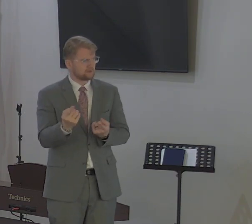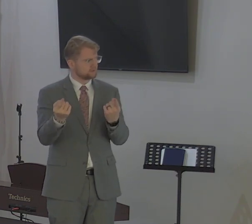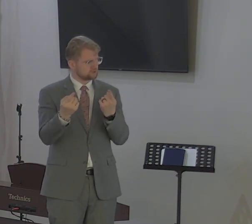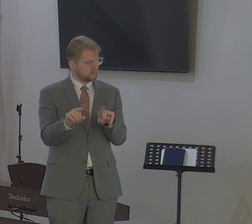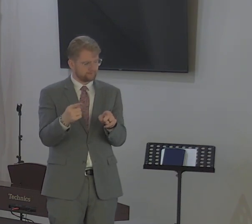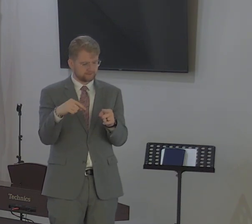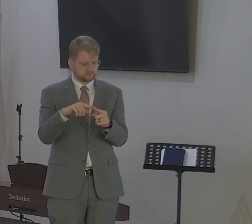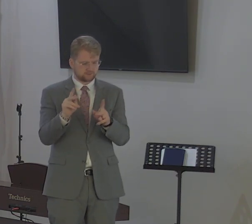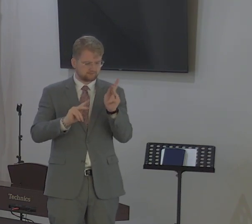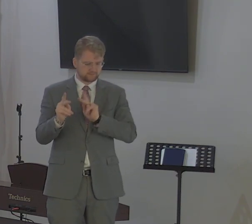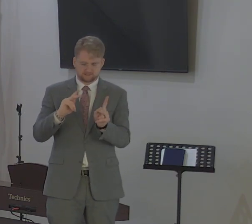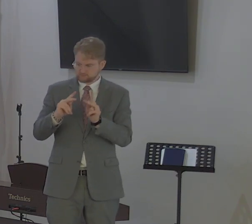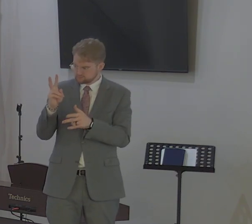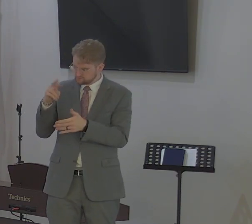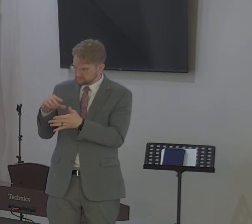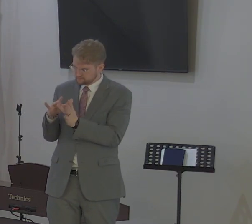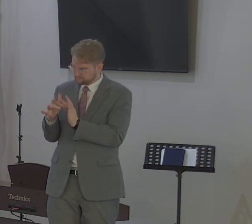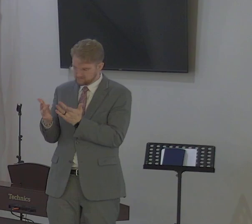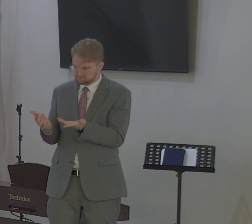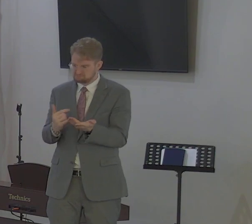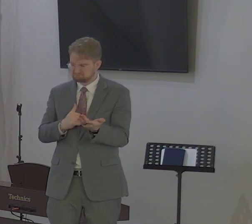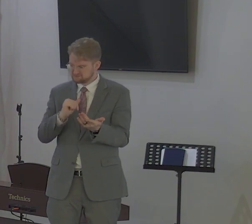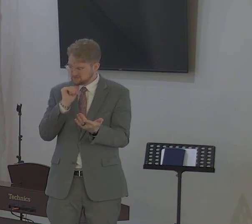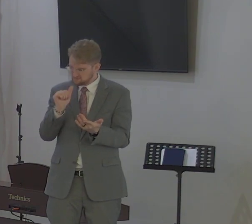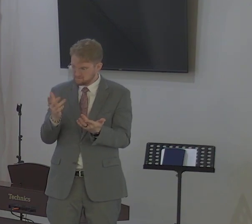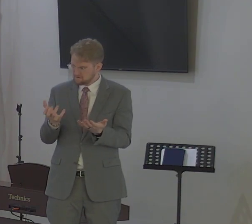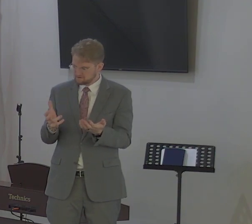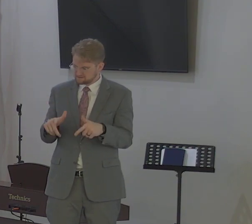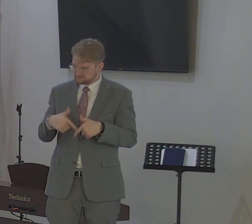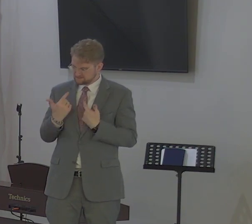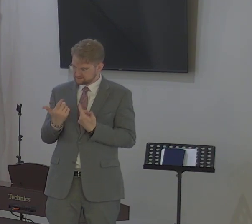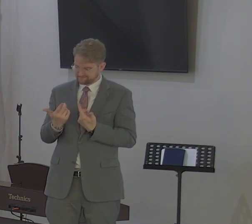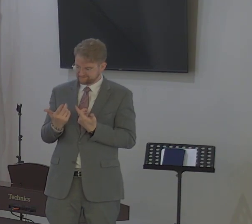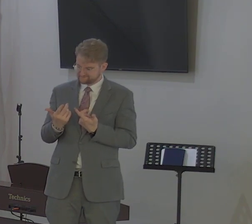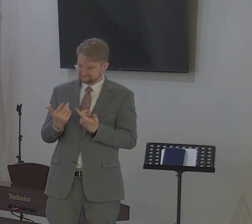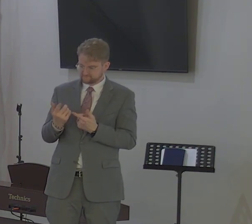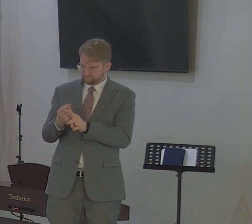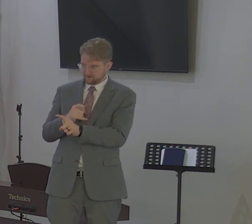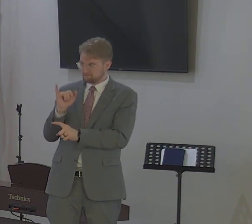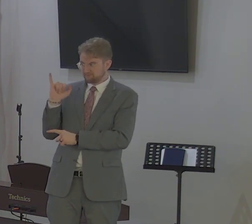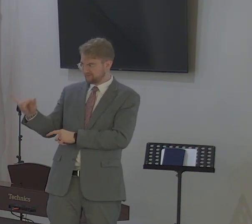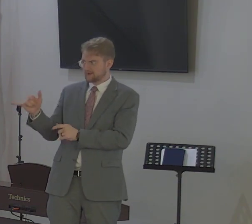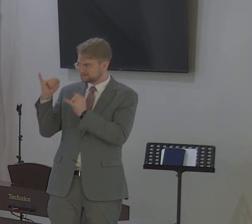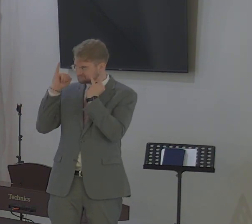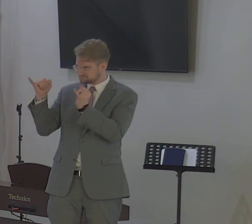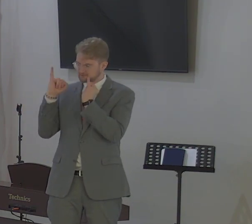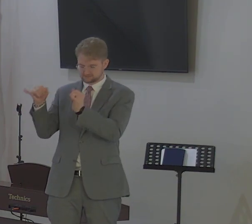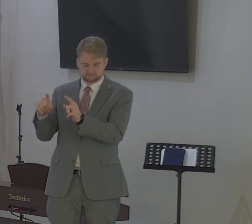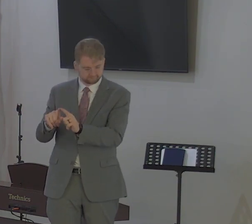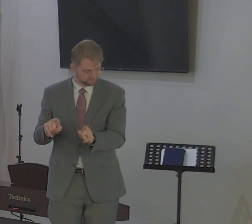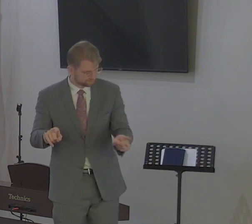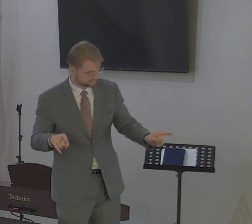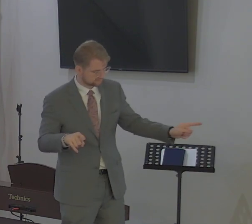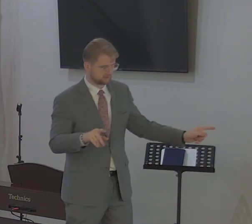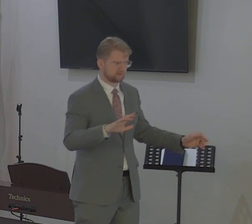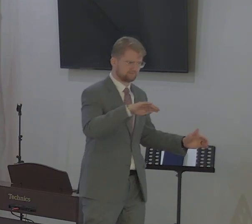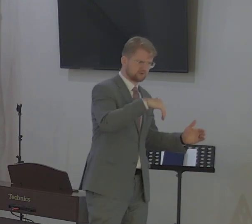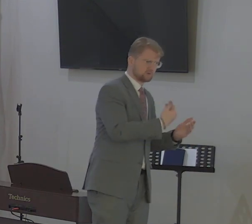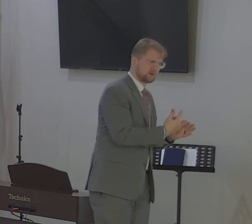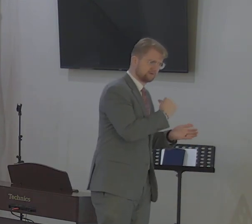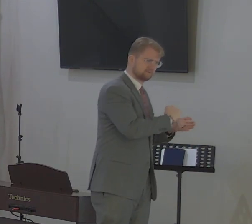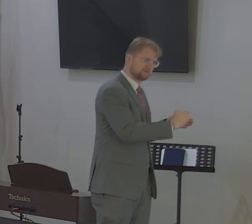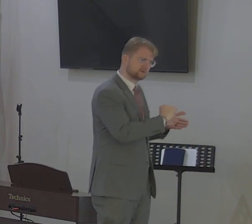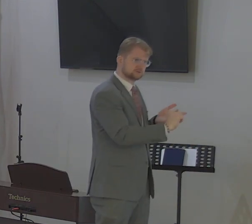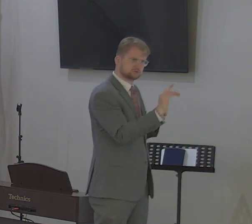of God and doesn't live under the umbrella, if you will, or the banner or the instruction of the Bible? They get to what verse 25 in chapter